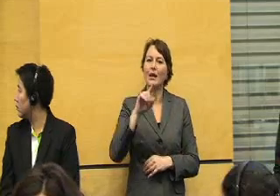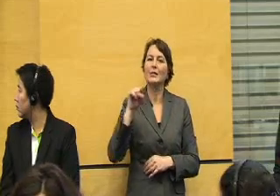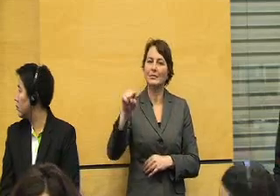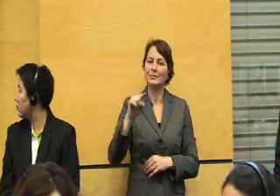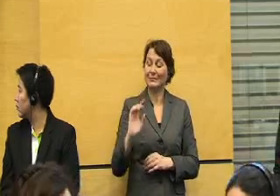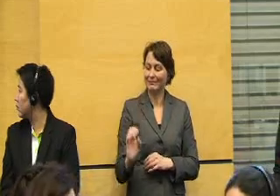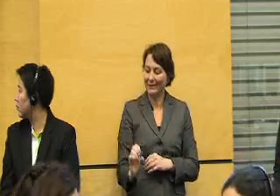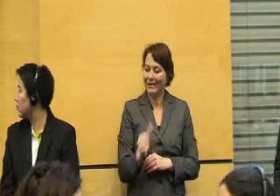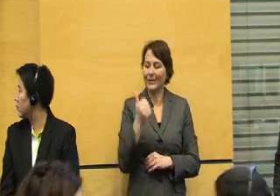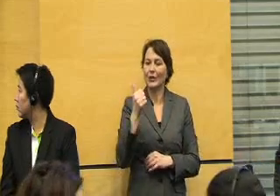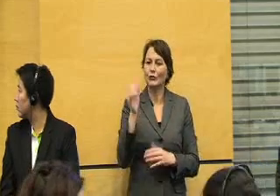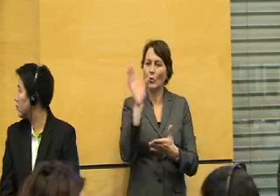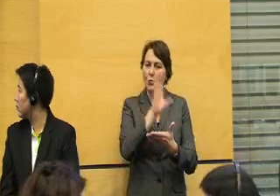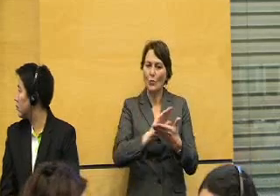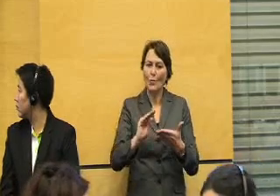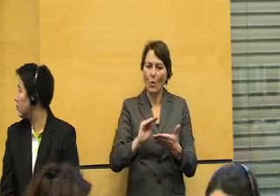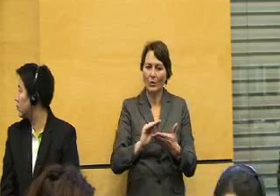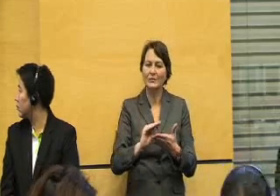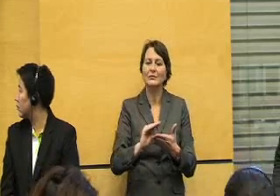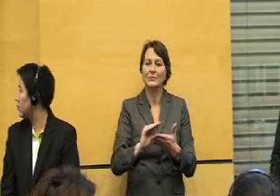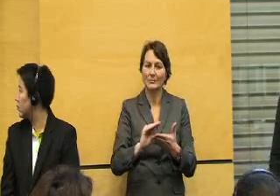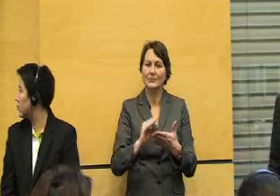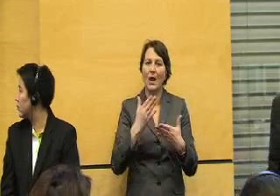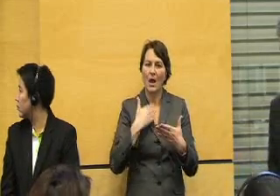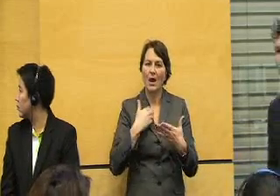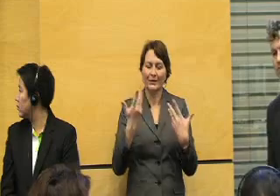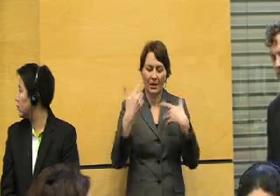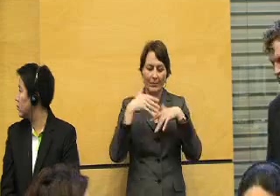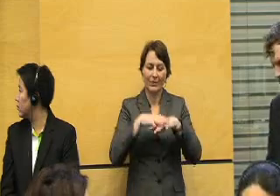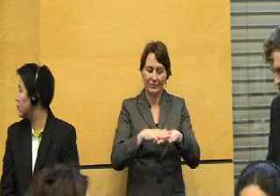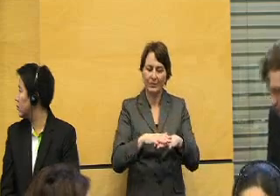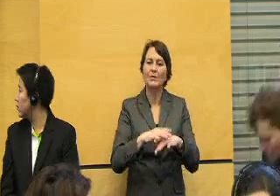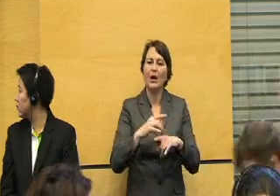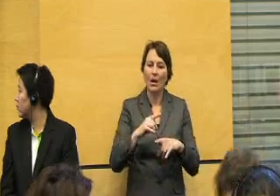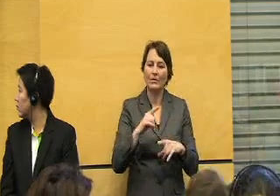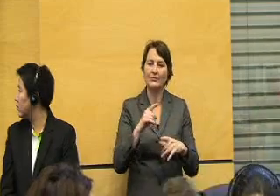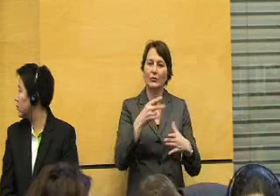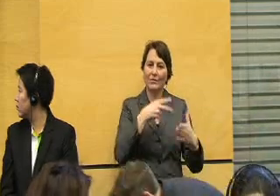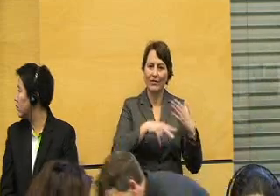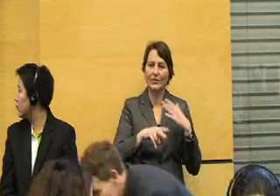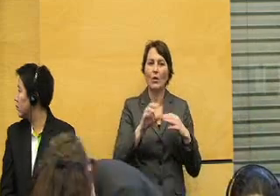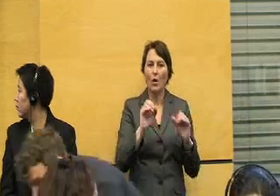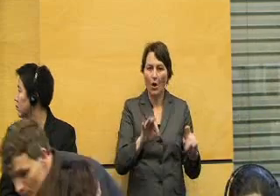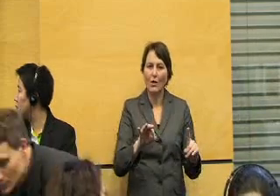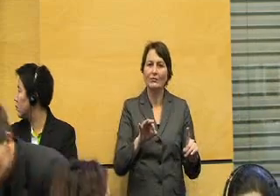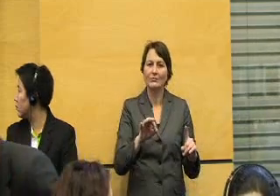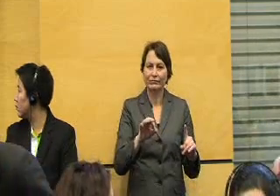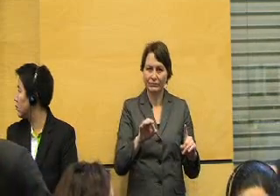report on the implementation of the Convention of the Rights of Persons with Disability.